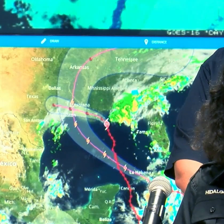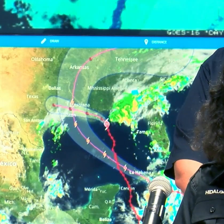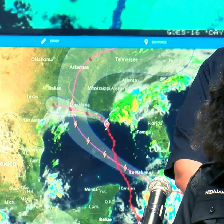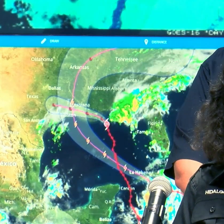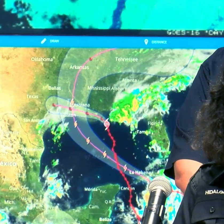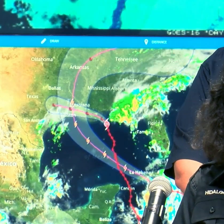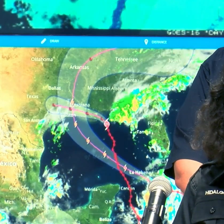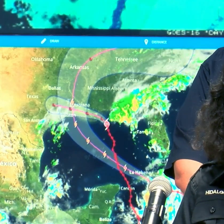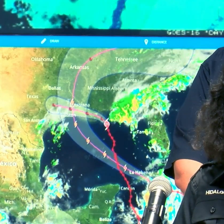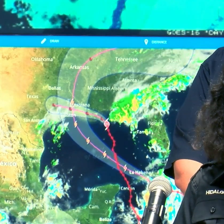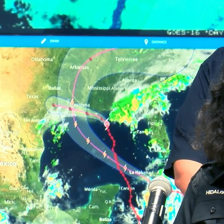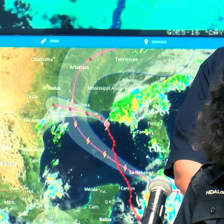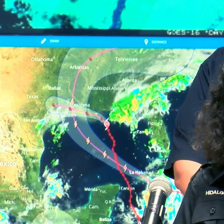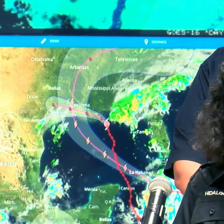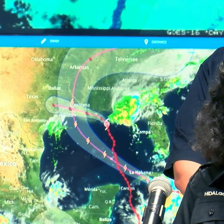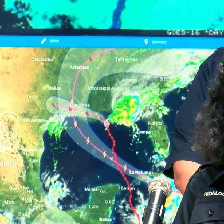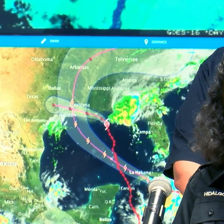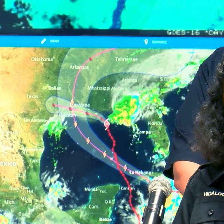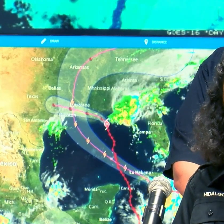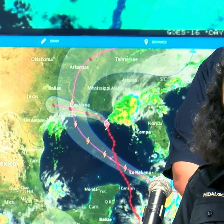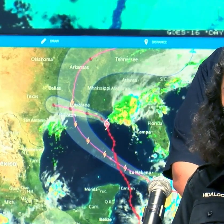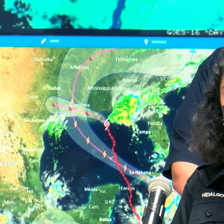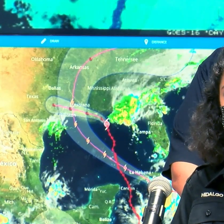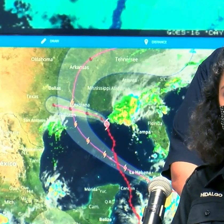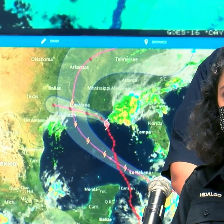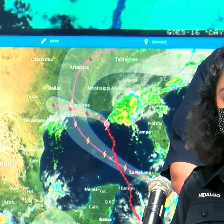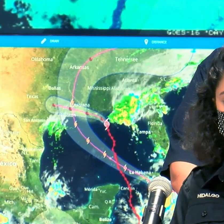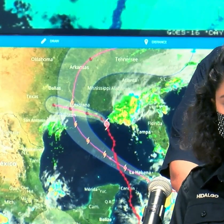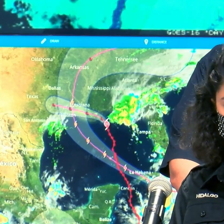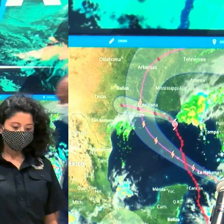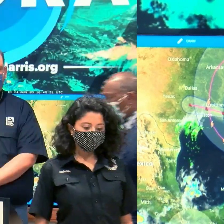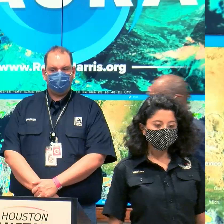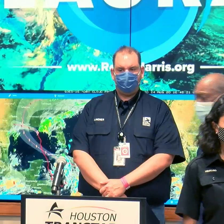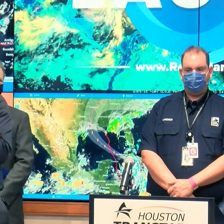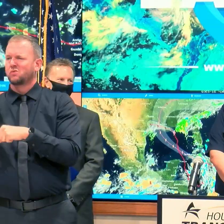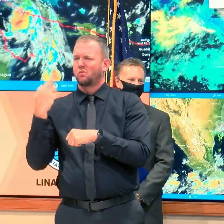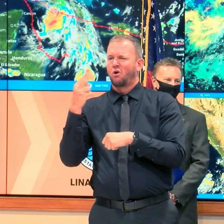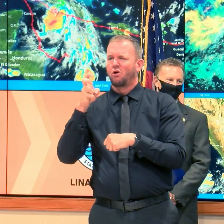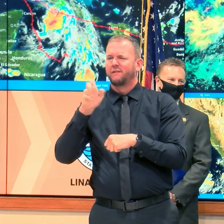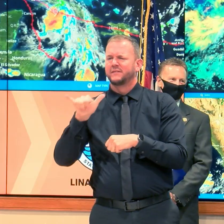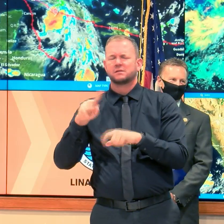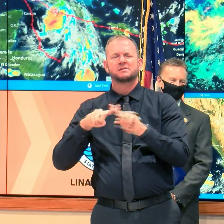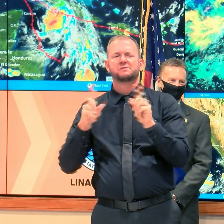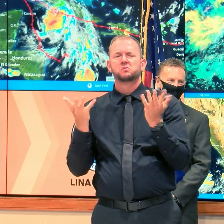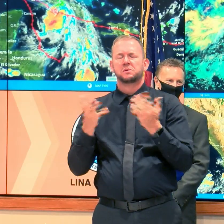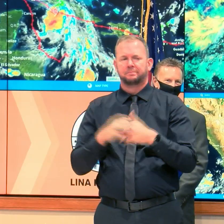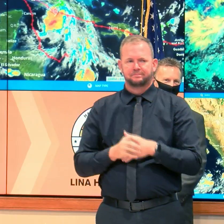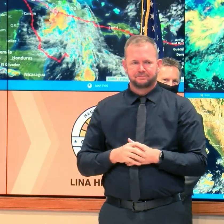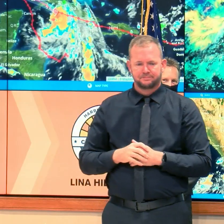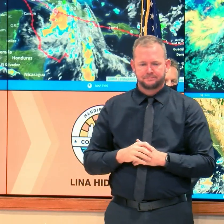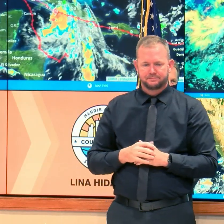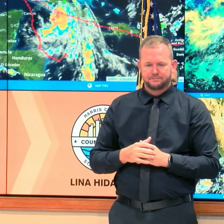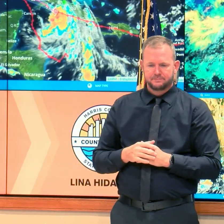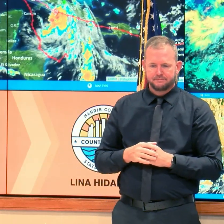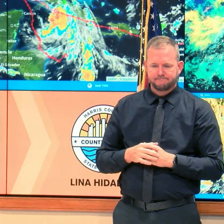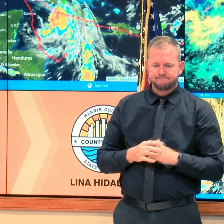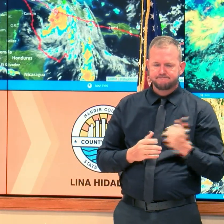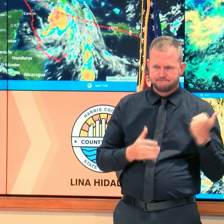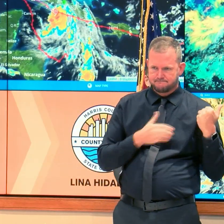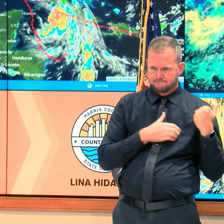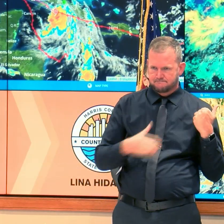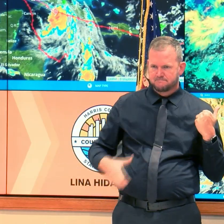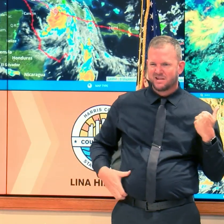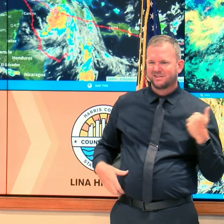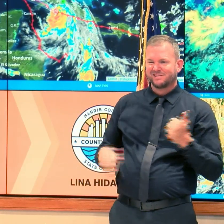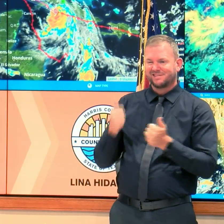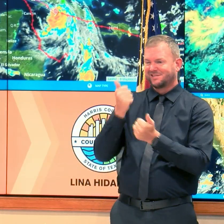más preciado que tenemos. No desperdiciemos ese tiempo. Gracias. Well, every storm is different, and as we've indicated,